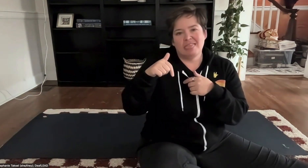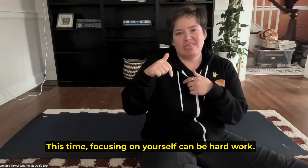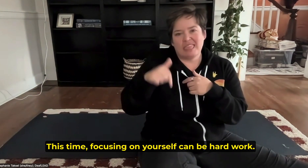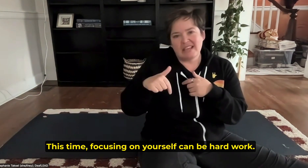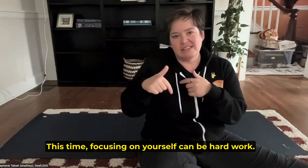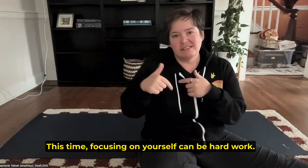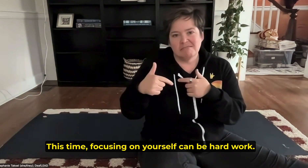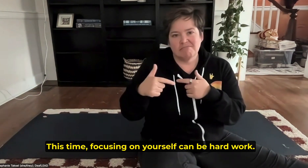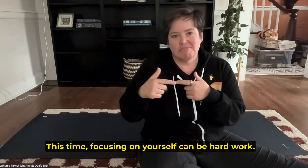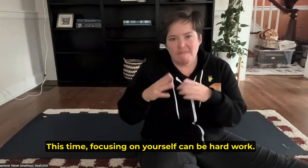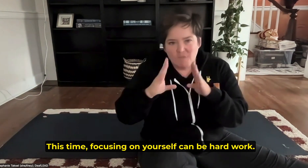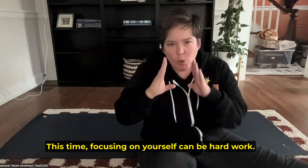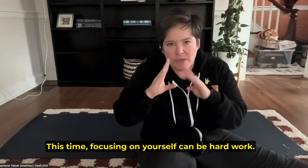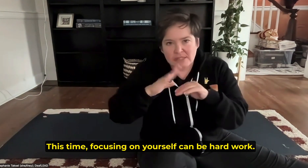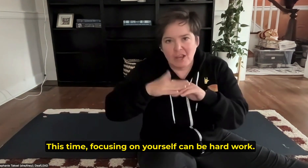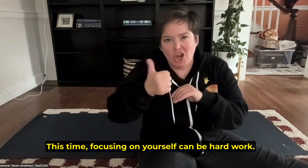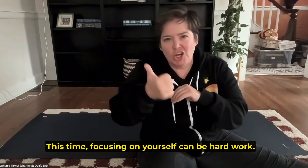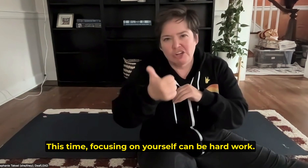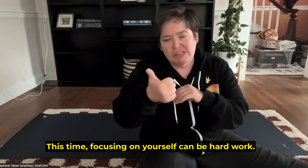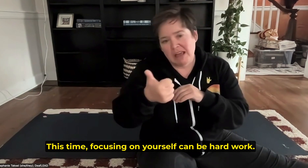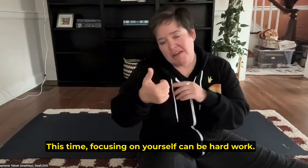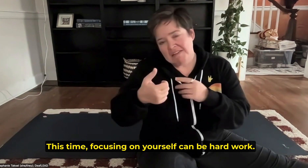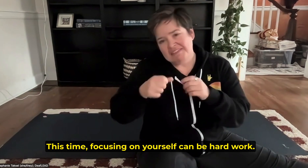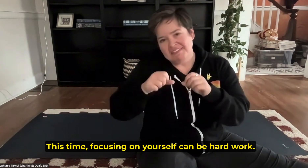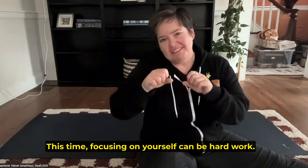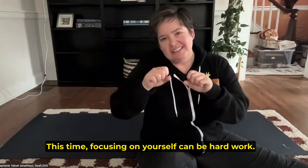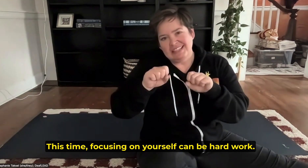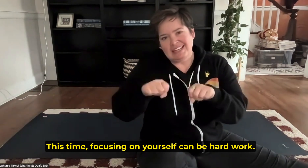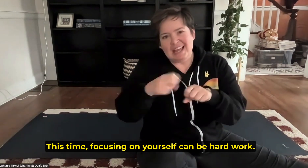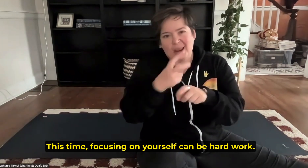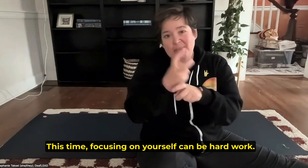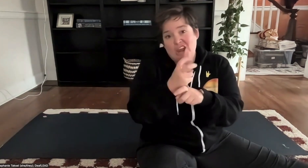This time focusing on yourself can be hard work.